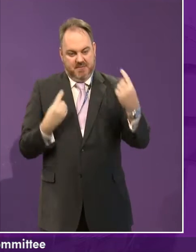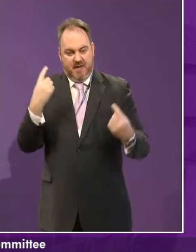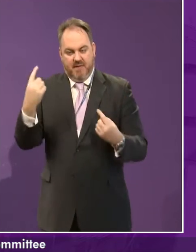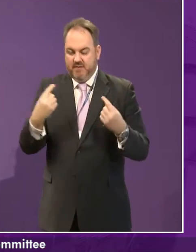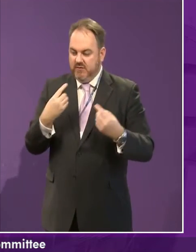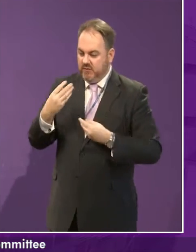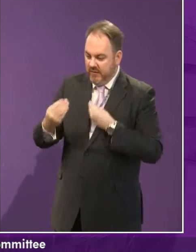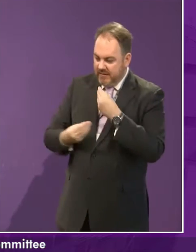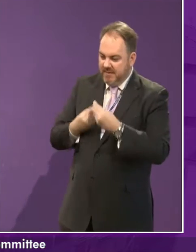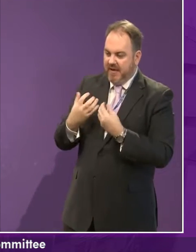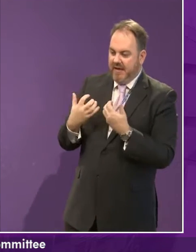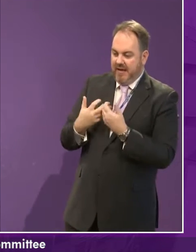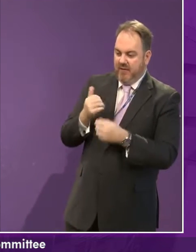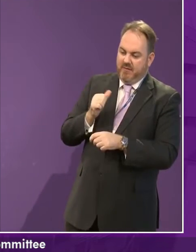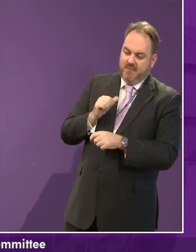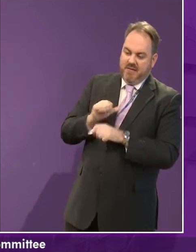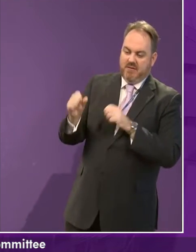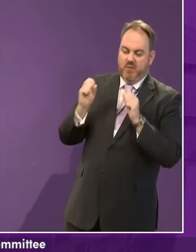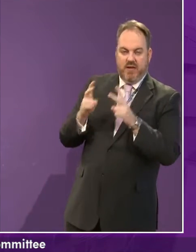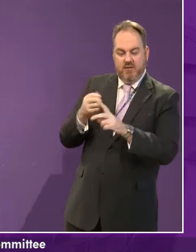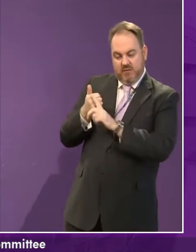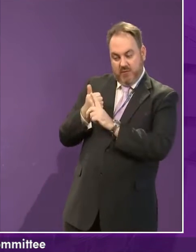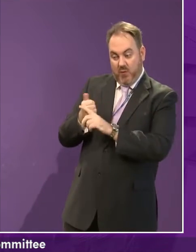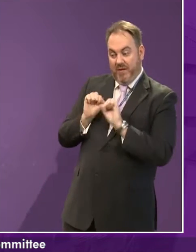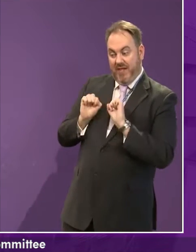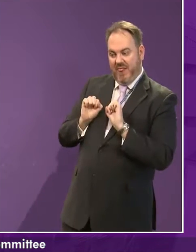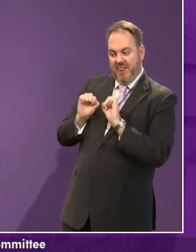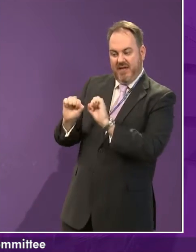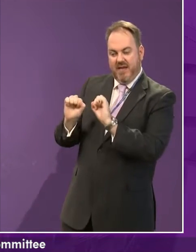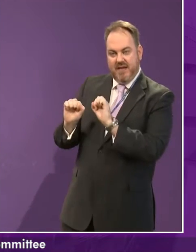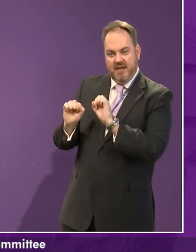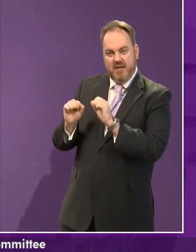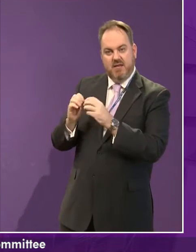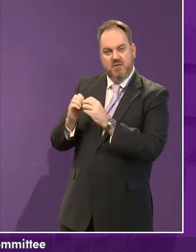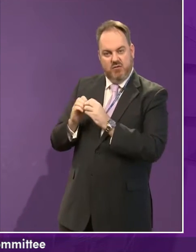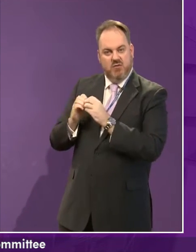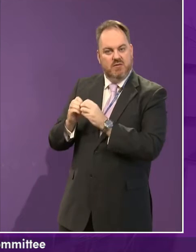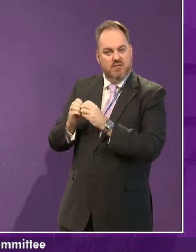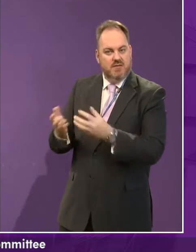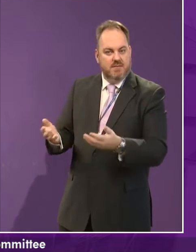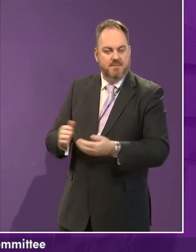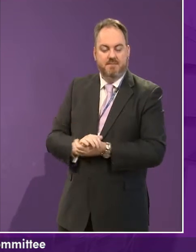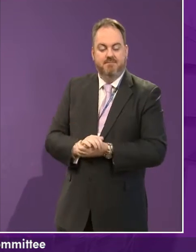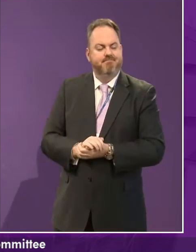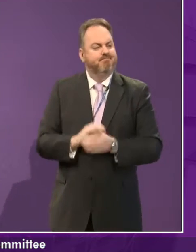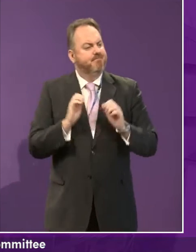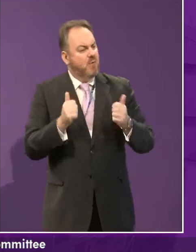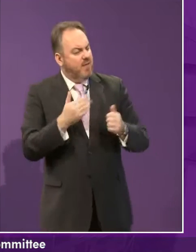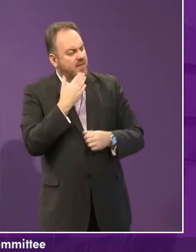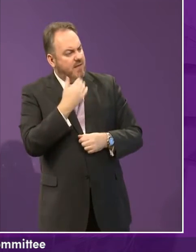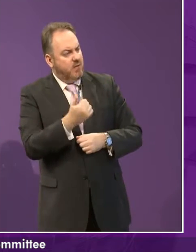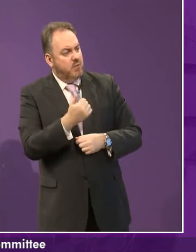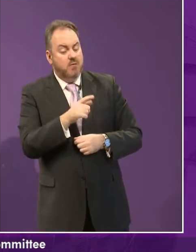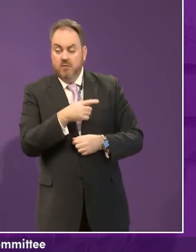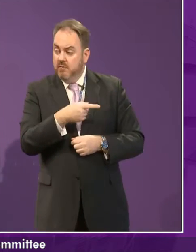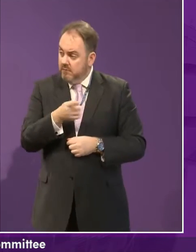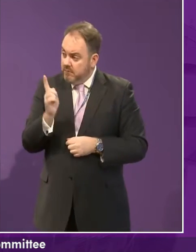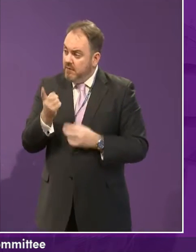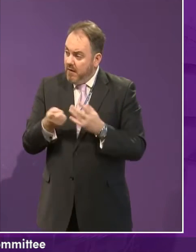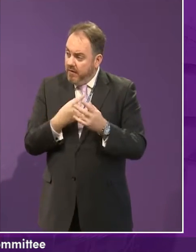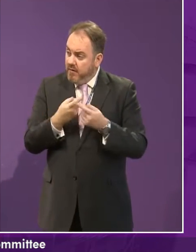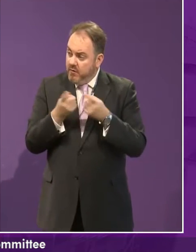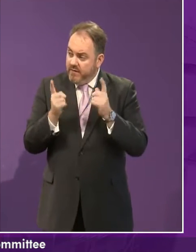been identified by the identification of a new student. Okay, thanks for that. And do other institutions do the same